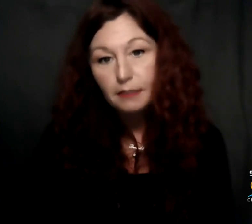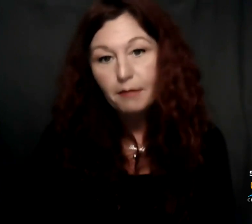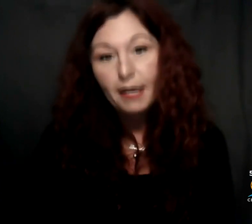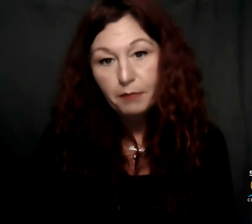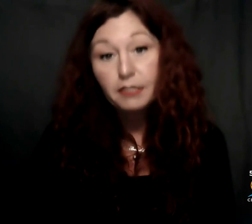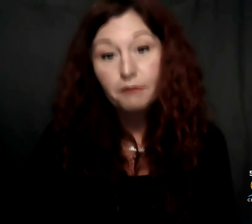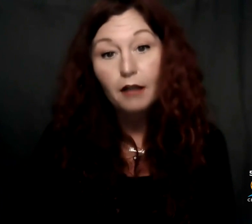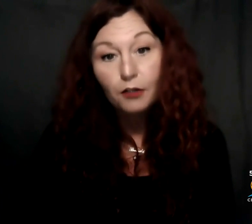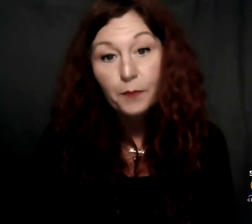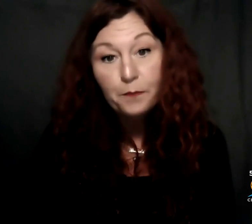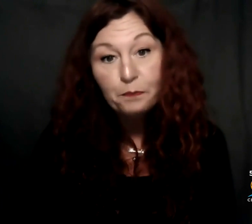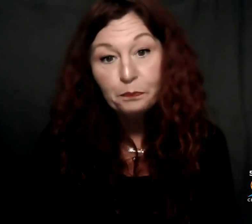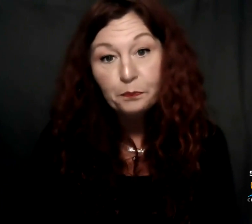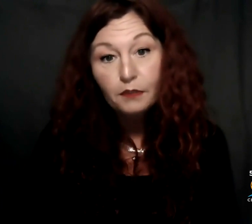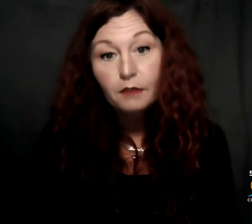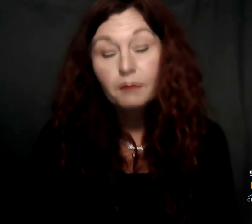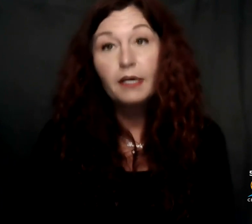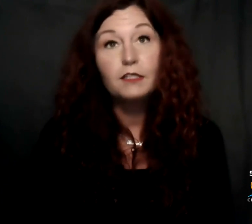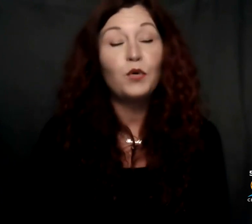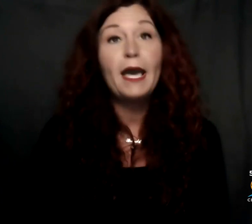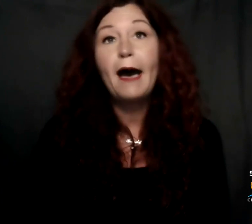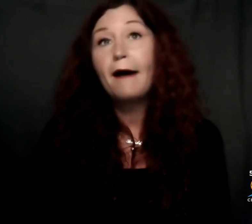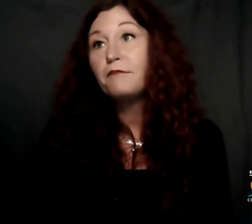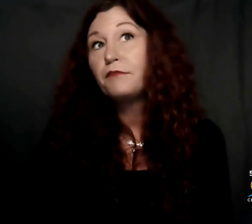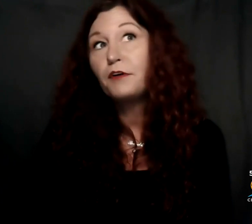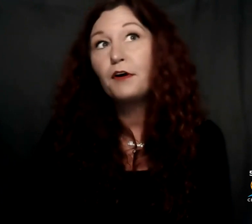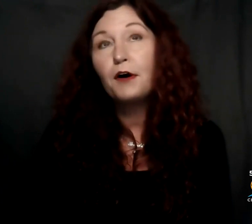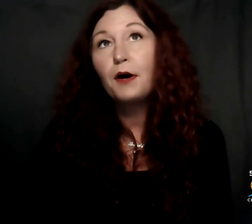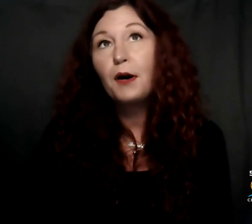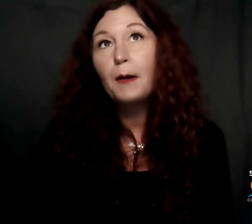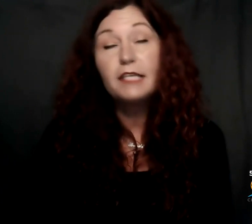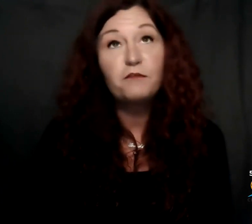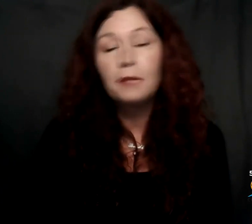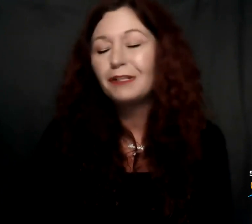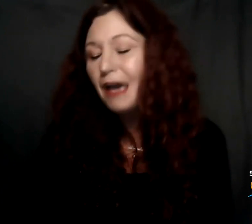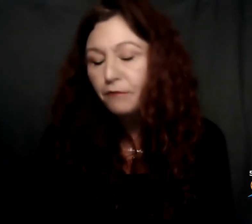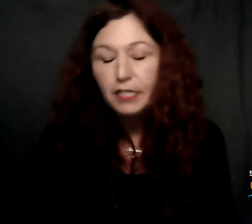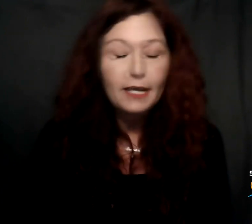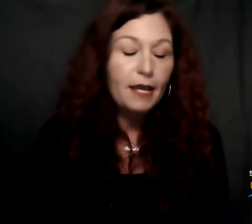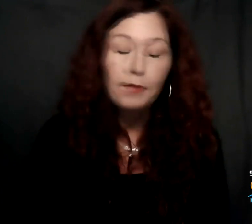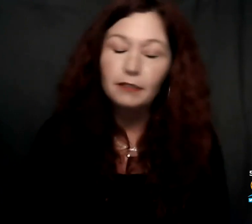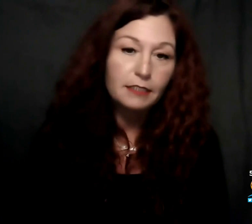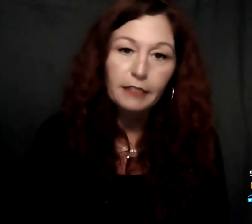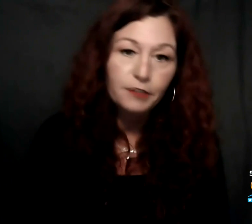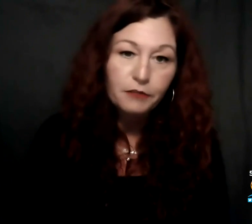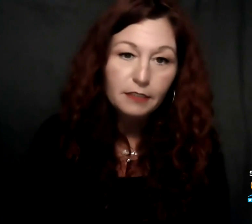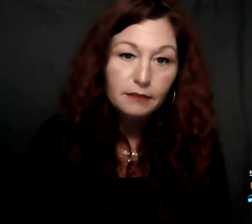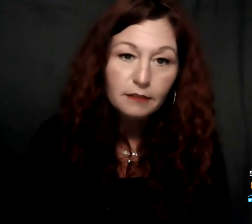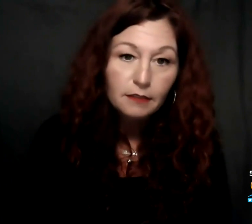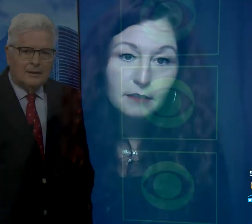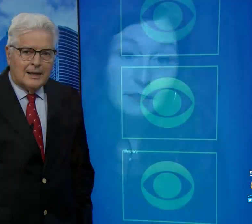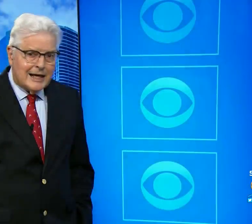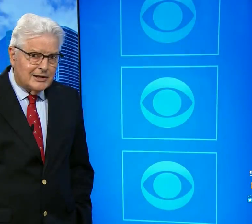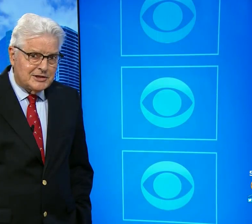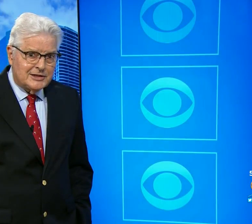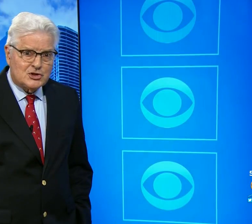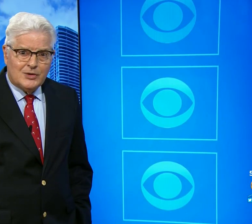ENTITIES IN MIAMI TO FOLLOW. BECAUSE WE HAVE DEAF PEOPLE EVERY DAY BEING DENIED SERVICES.